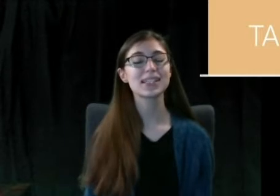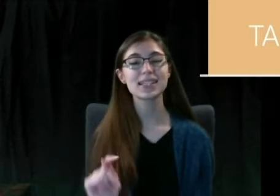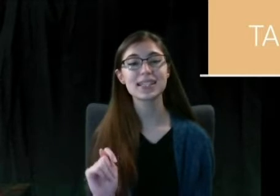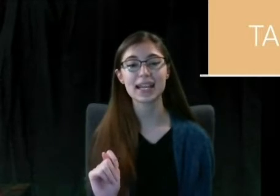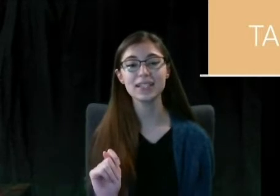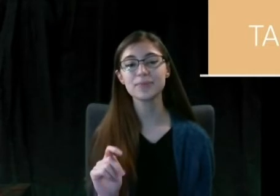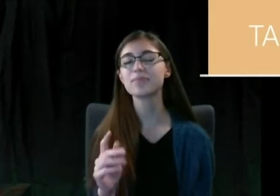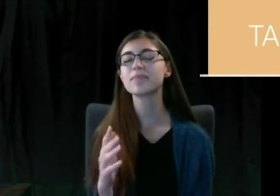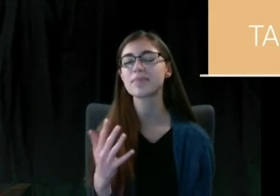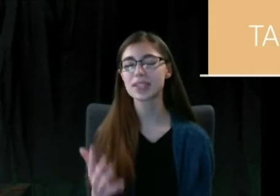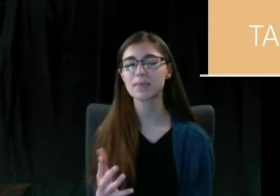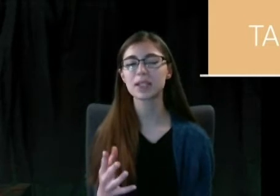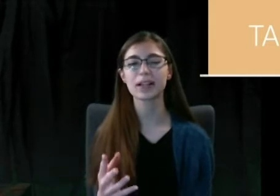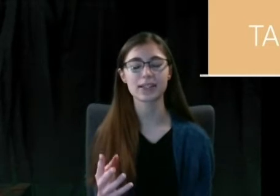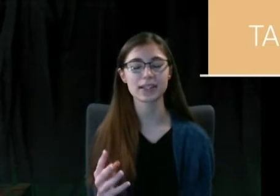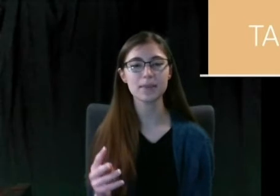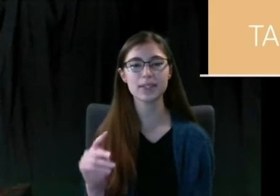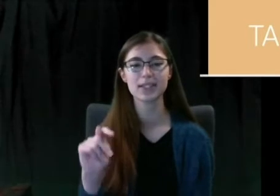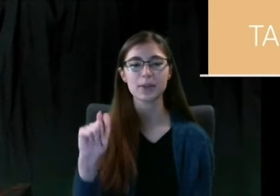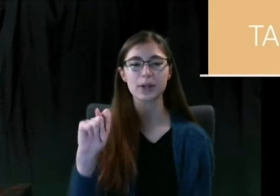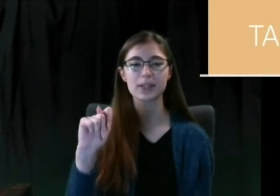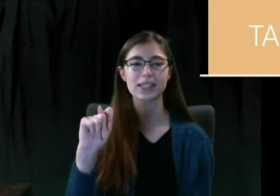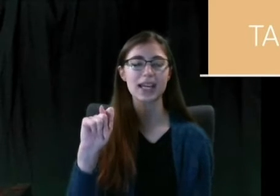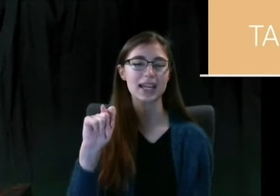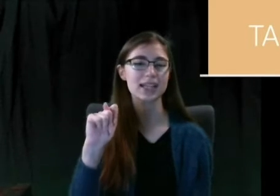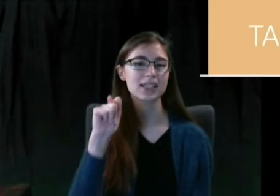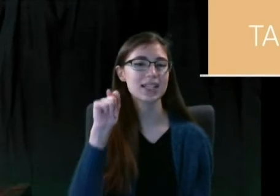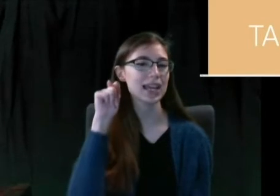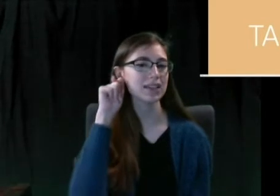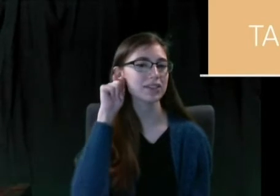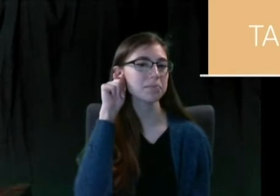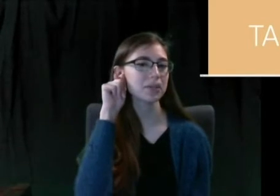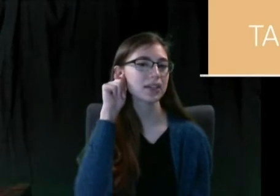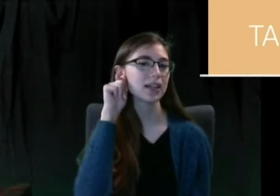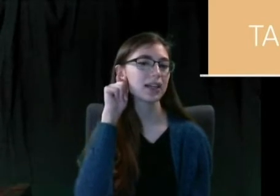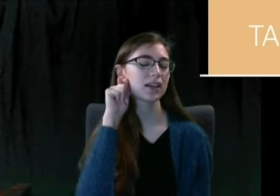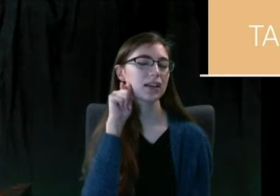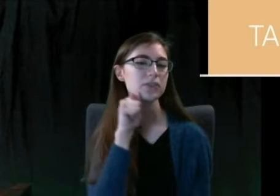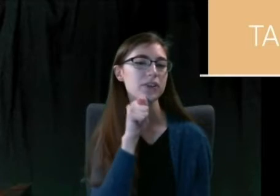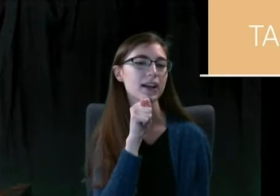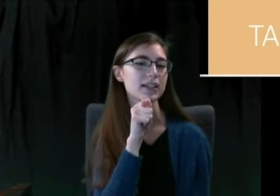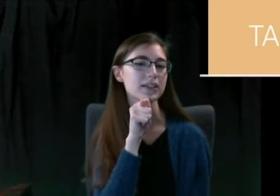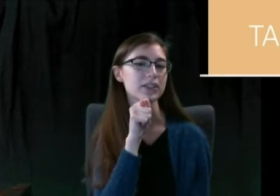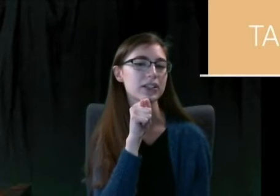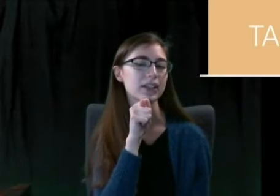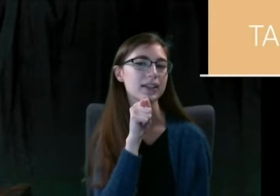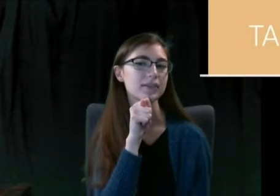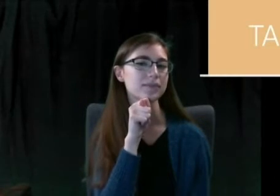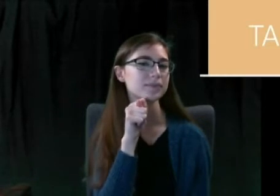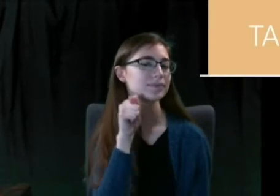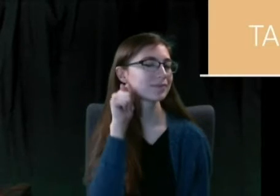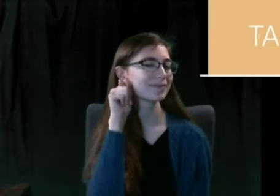Tan. Similar concept. You are going to take a T hand shape and drag it down your